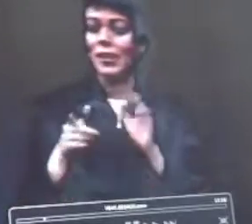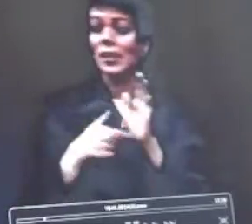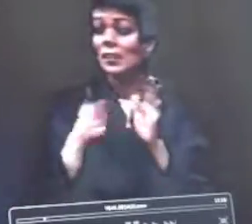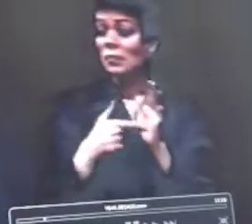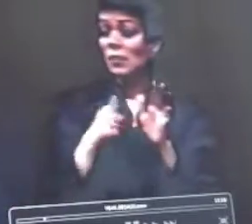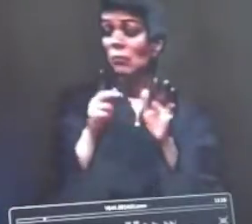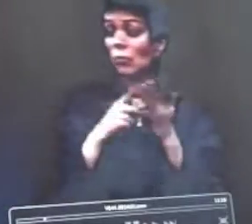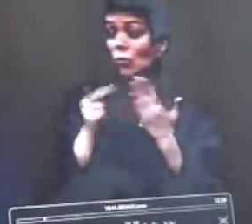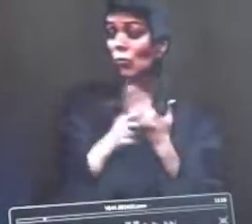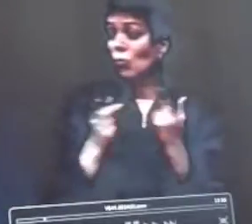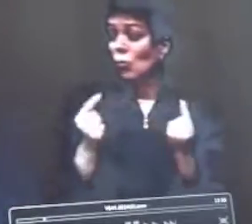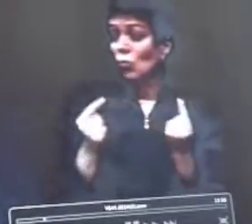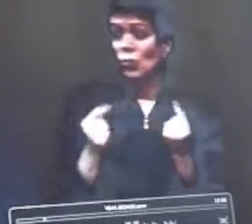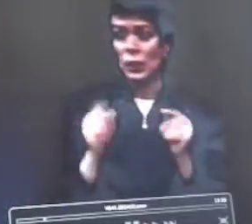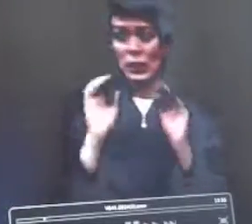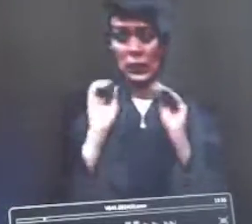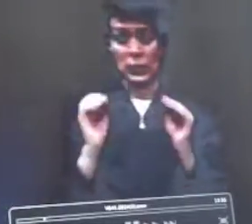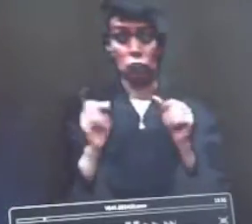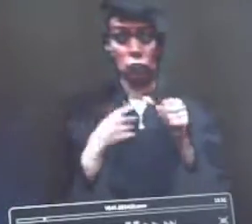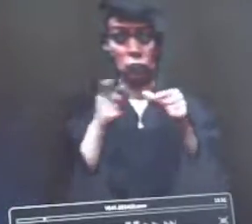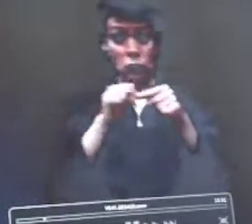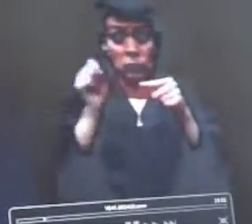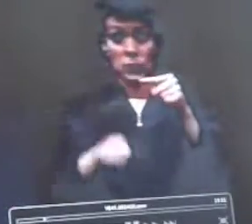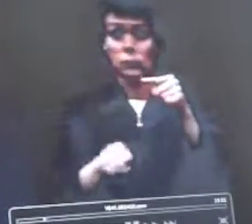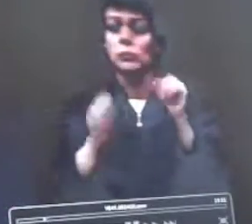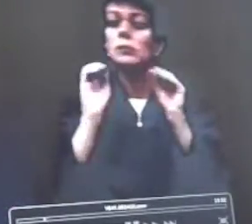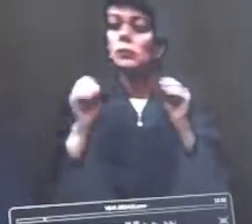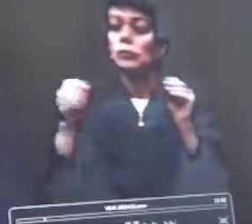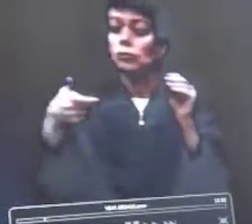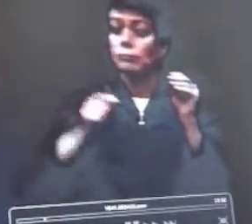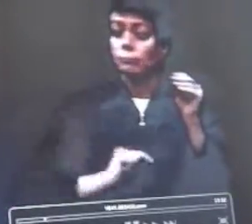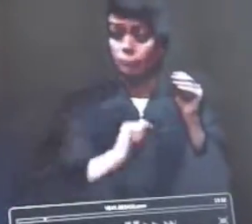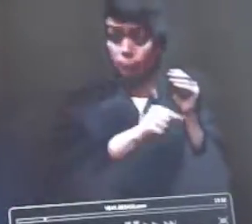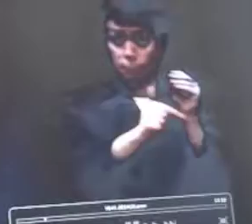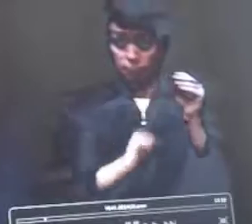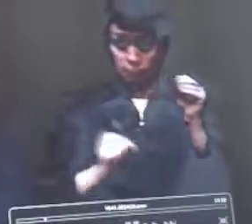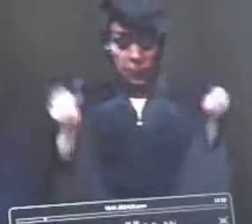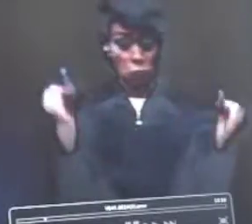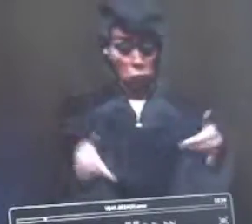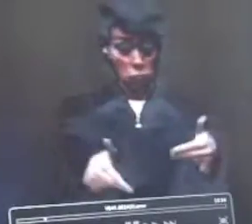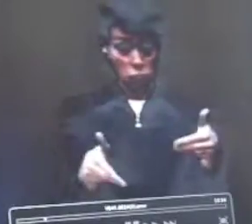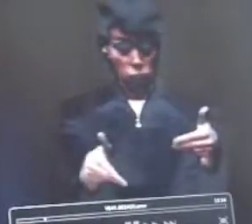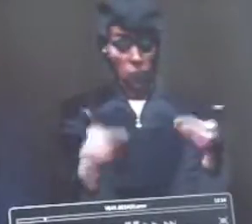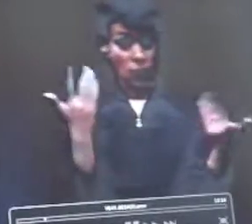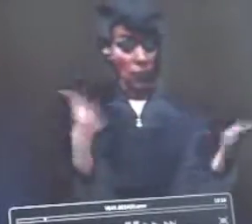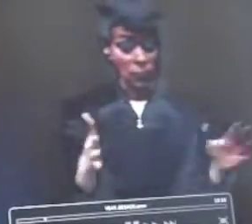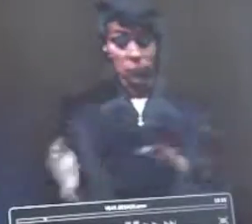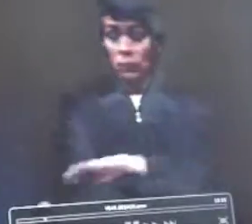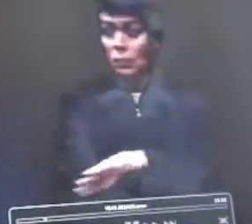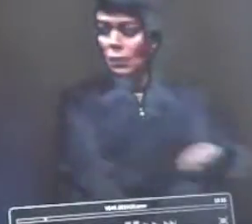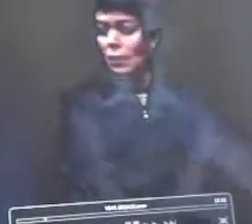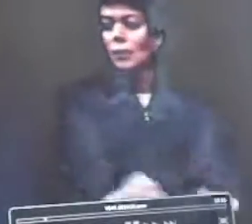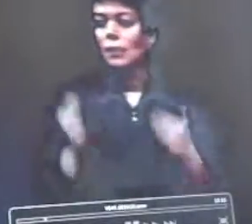greatly. Sometimes a program would teach consecutive interpreting during the first semester as an